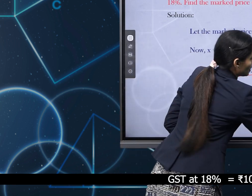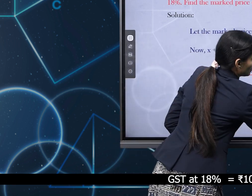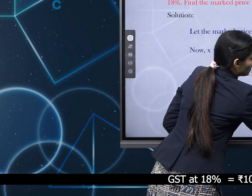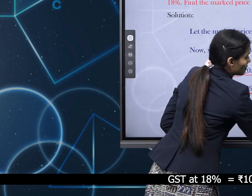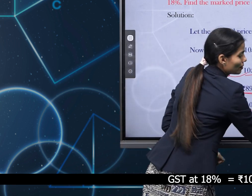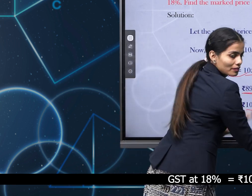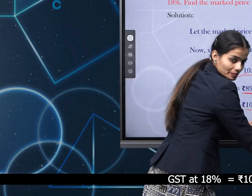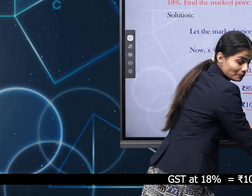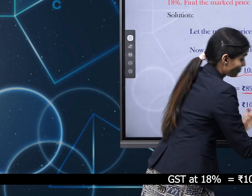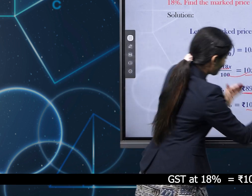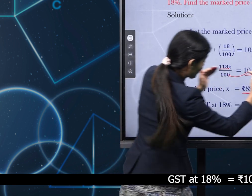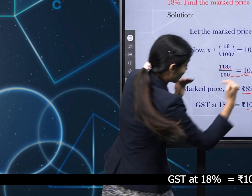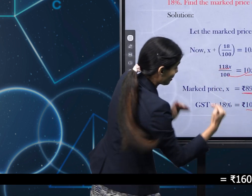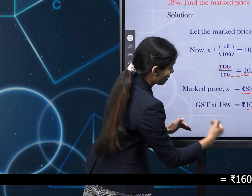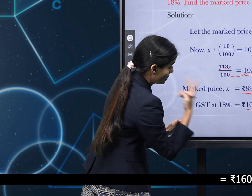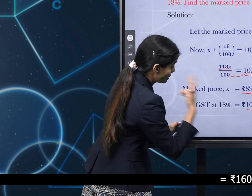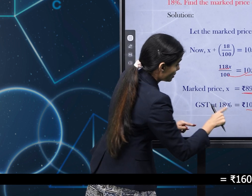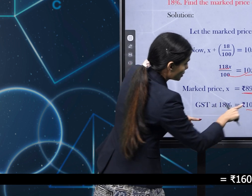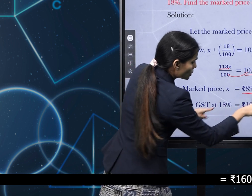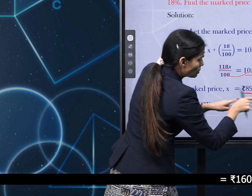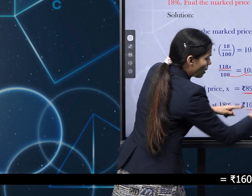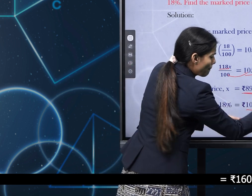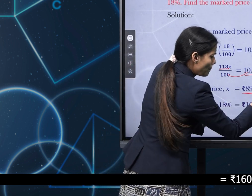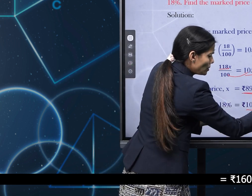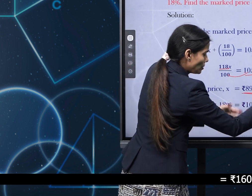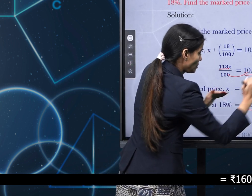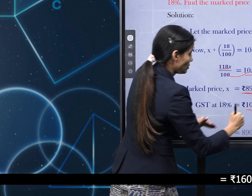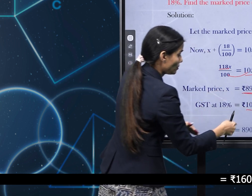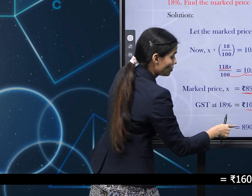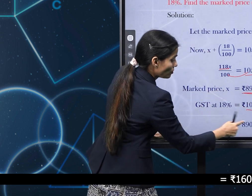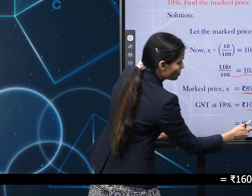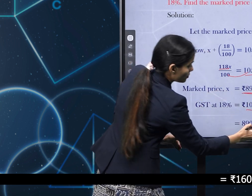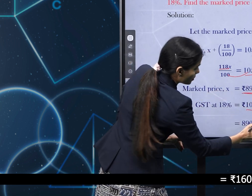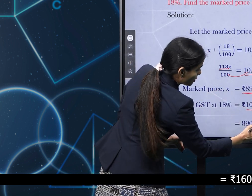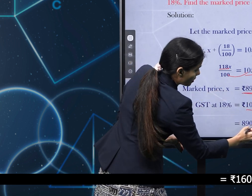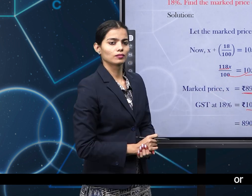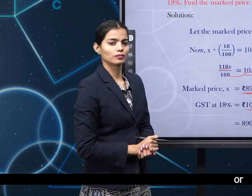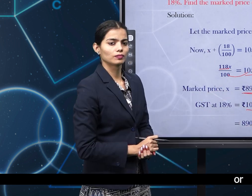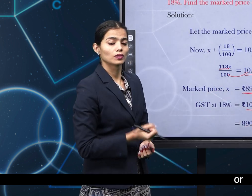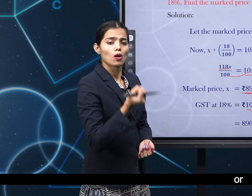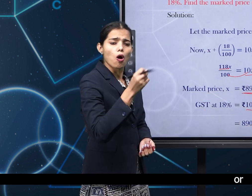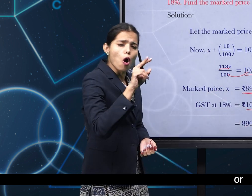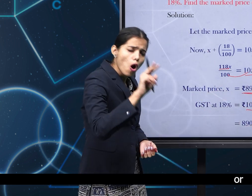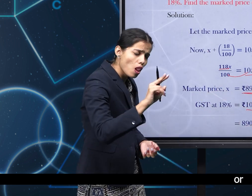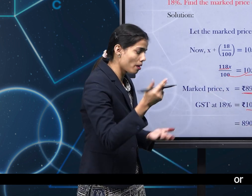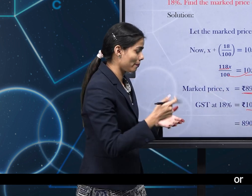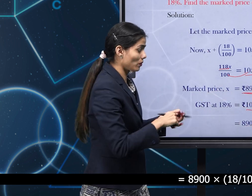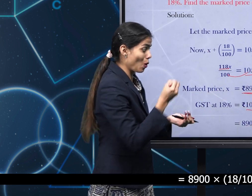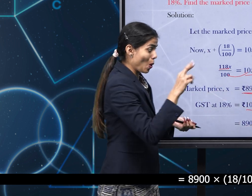,900 is equal to rupees 1,602. Or, is